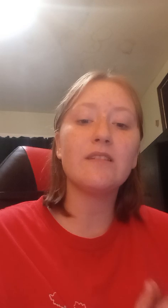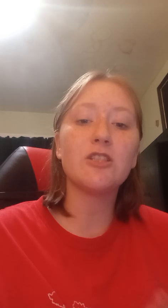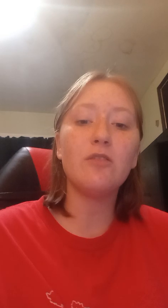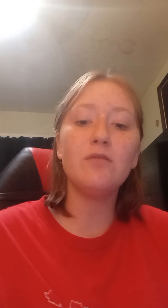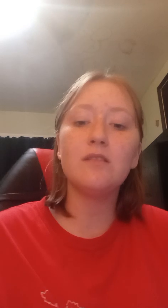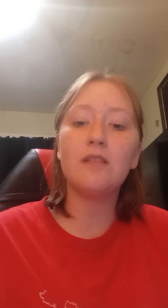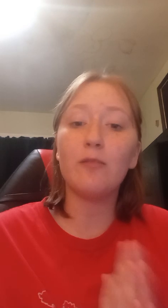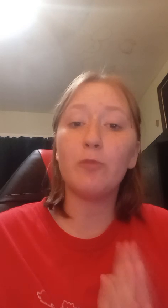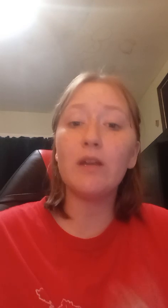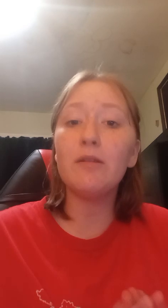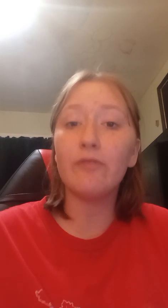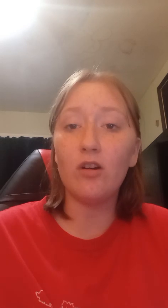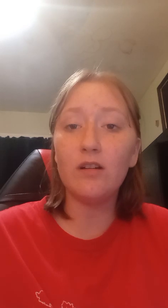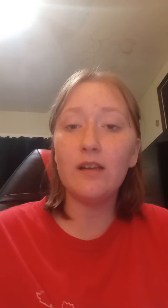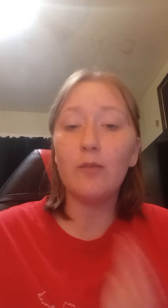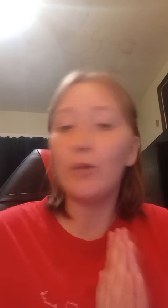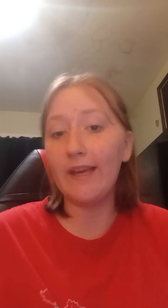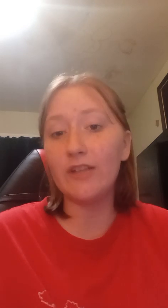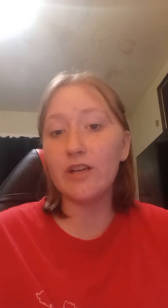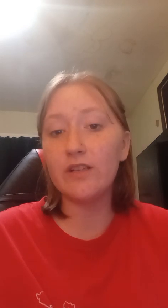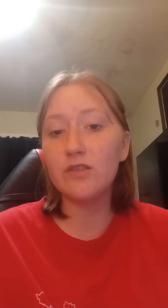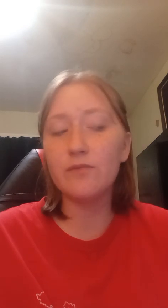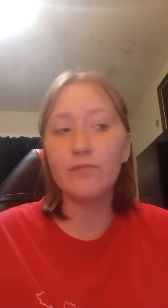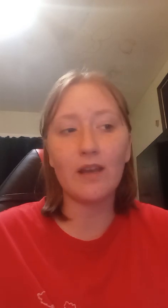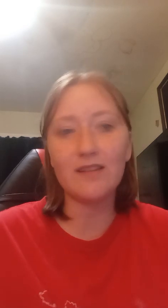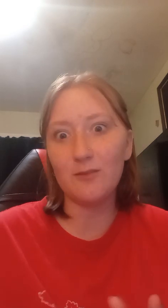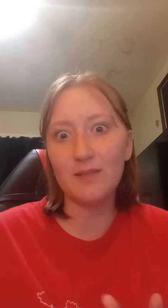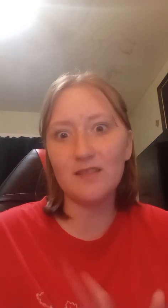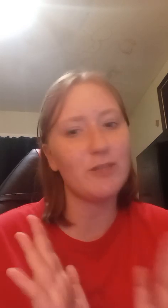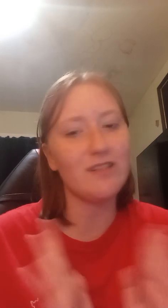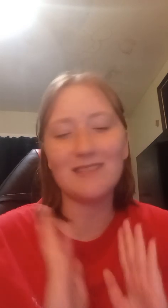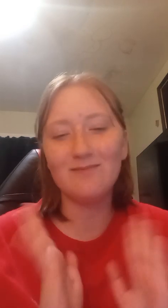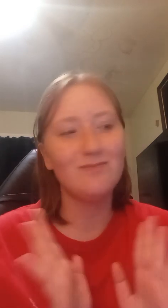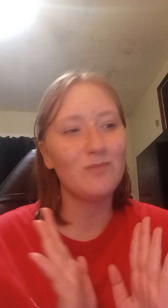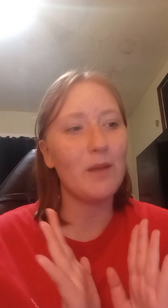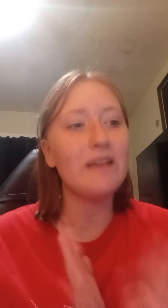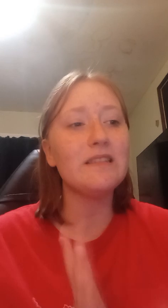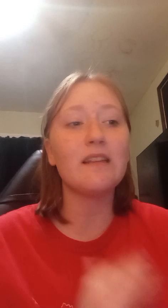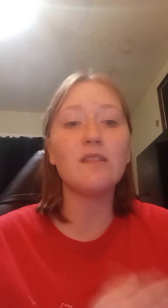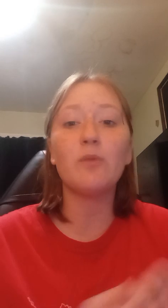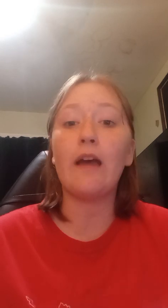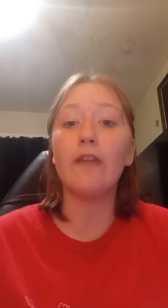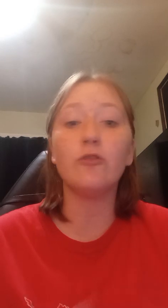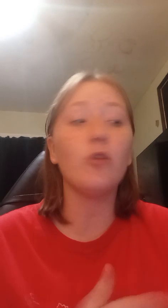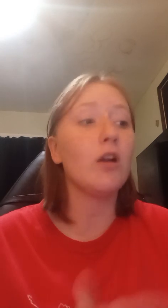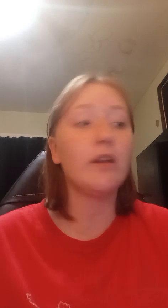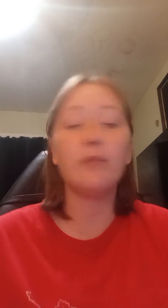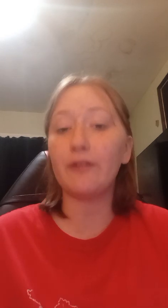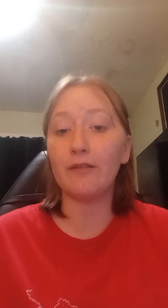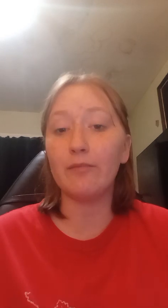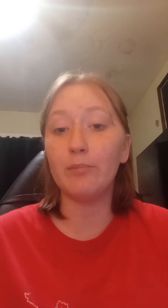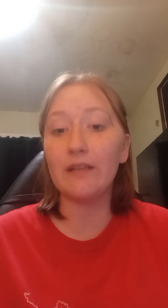shows that we could be flawed and we can change as humans, which is amazing. That's why I full-heartedly believe in this